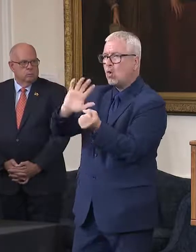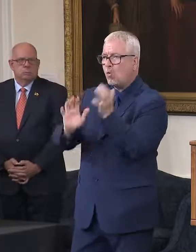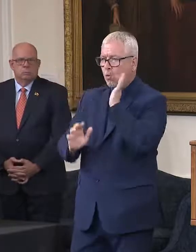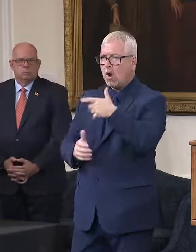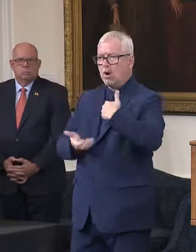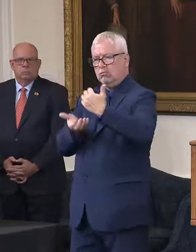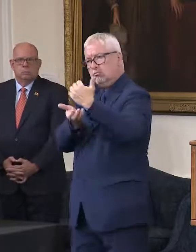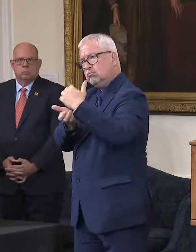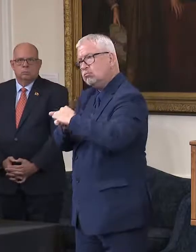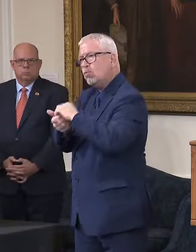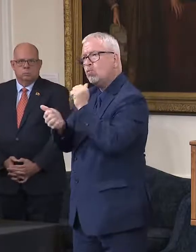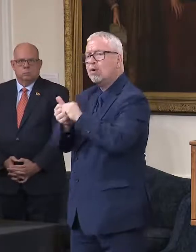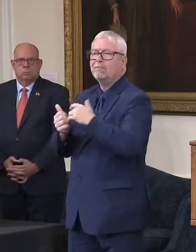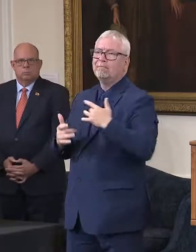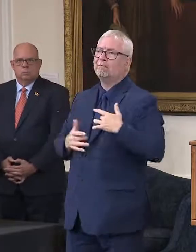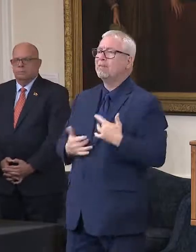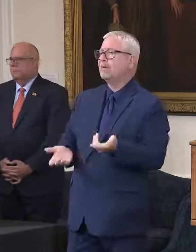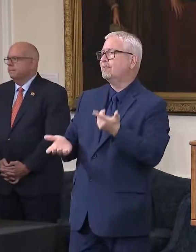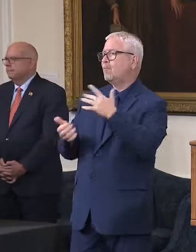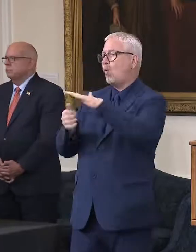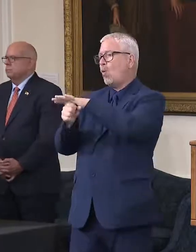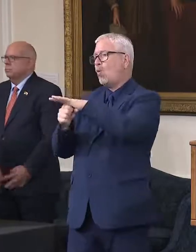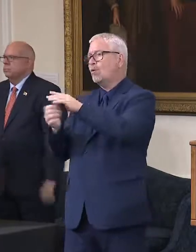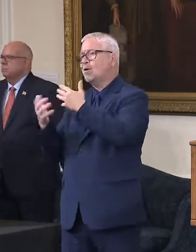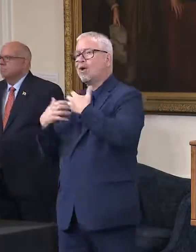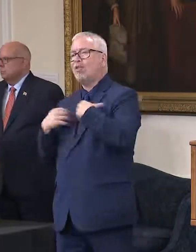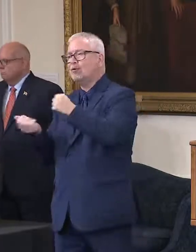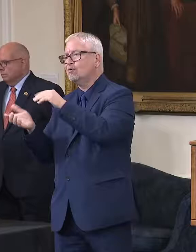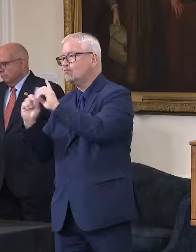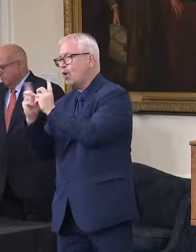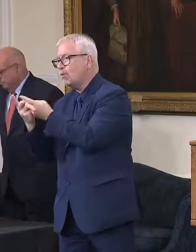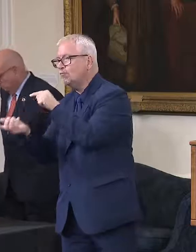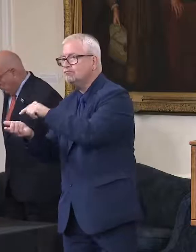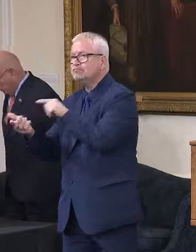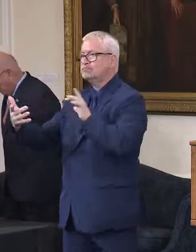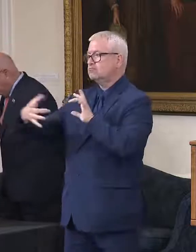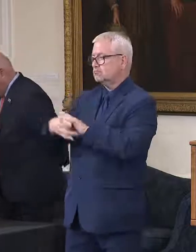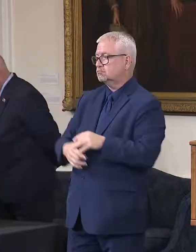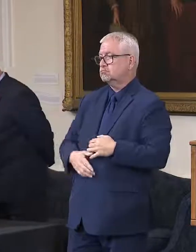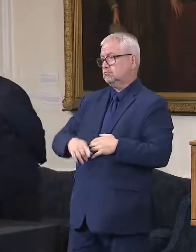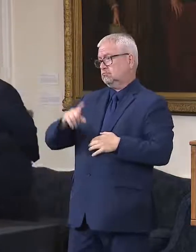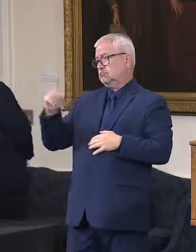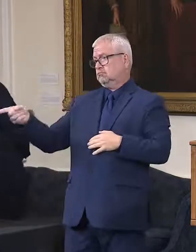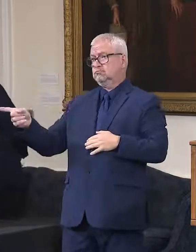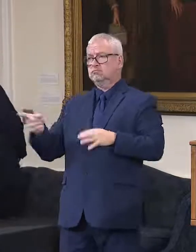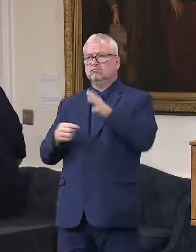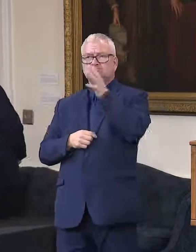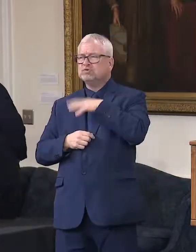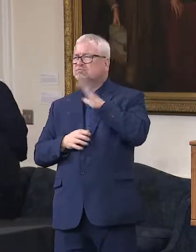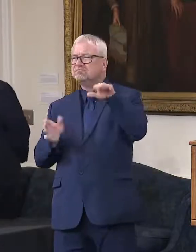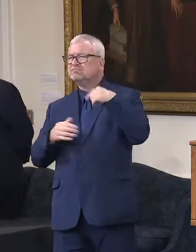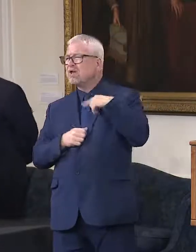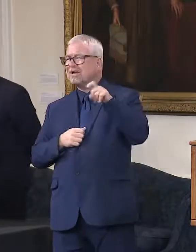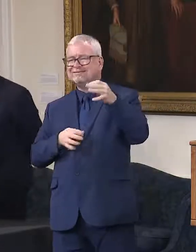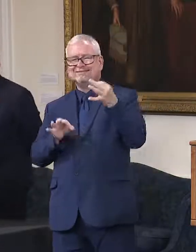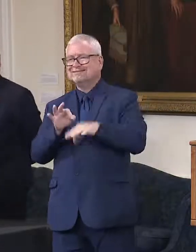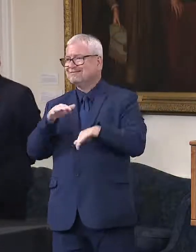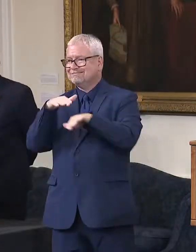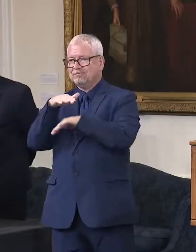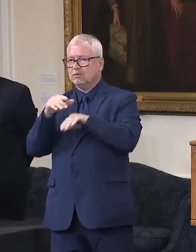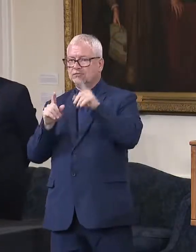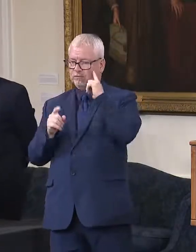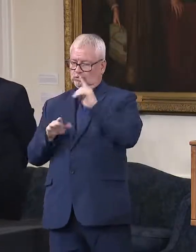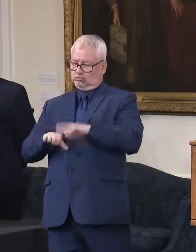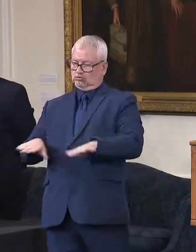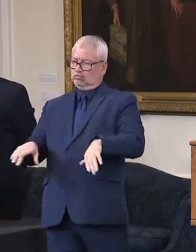provider. Typically, it's the local health department. If I may, I have a very basic question about the vaccines for children.